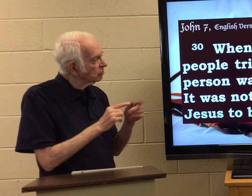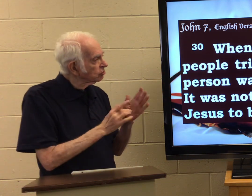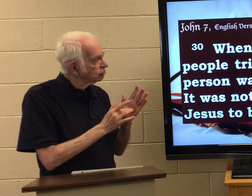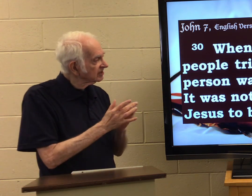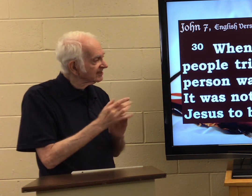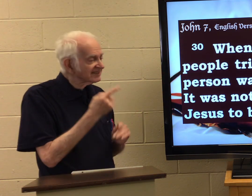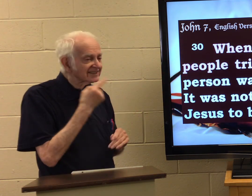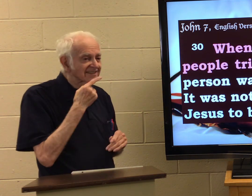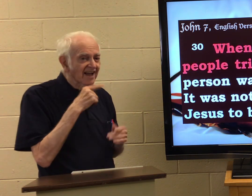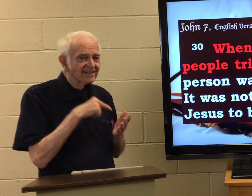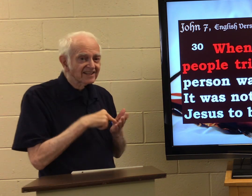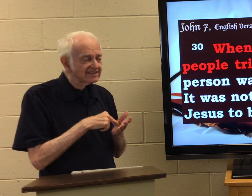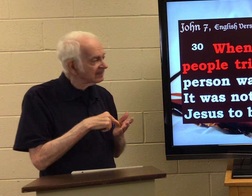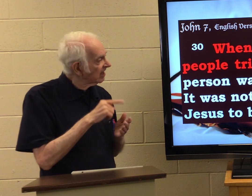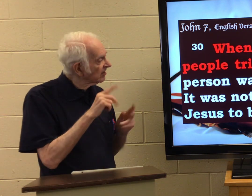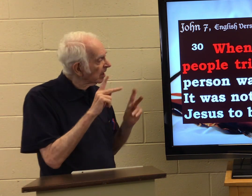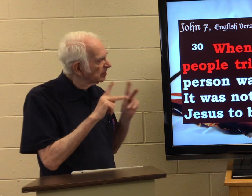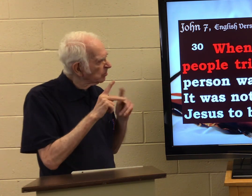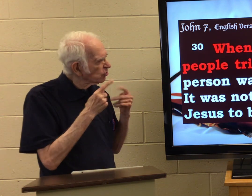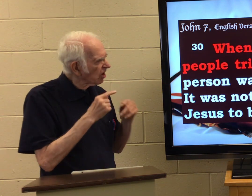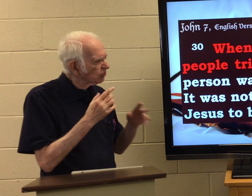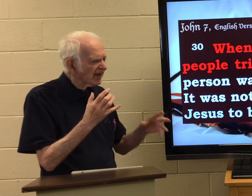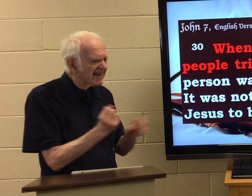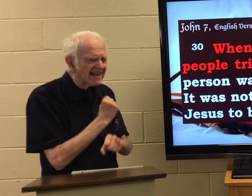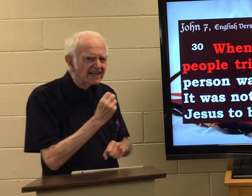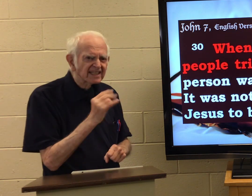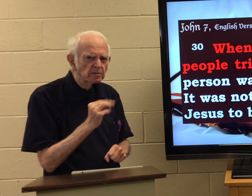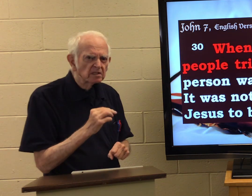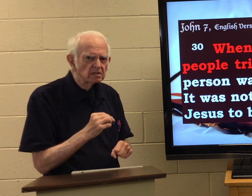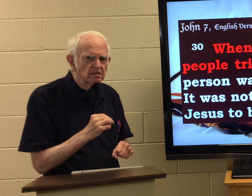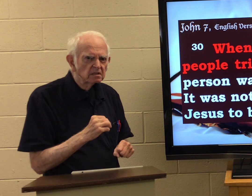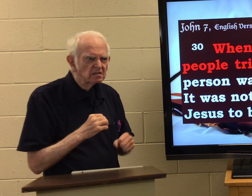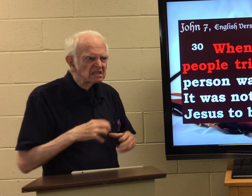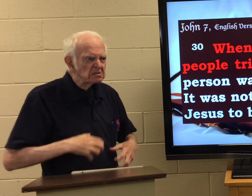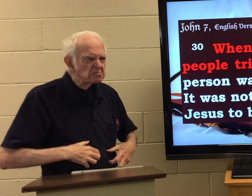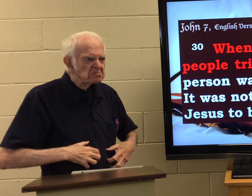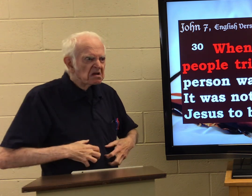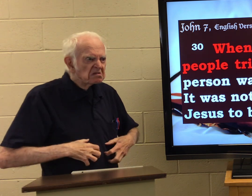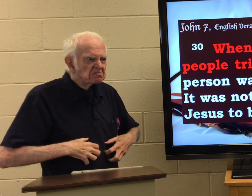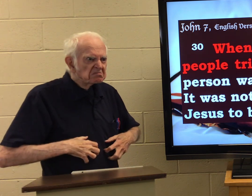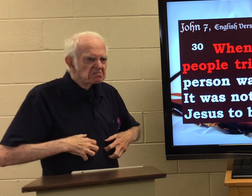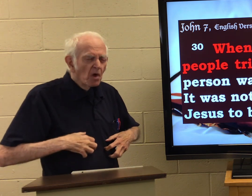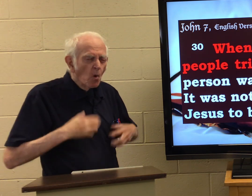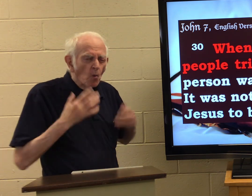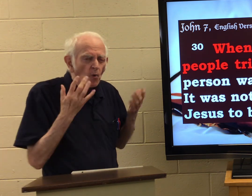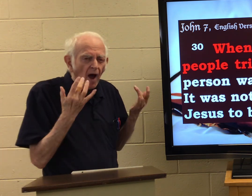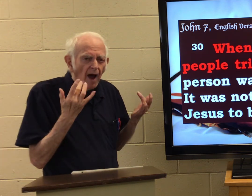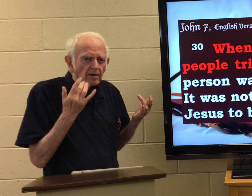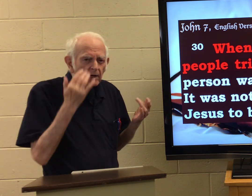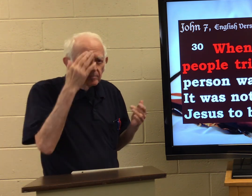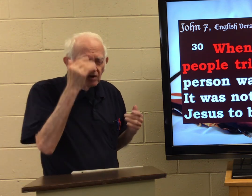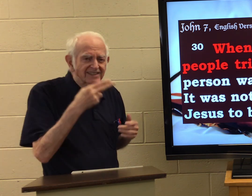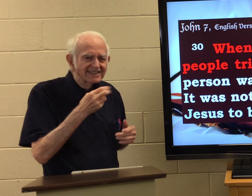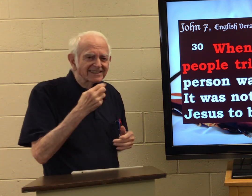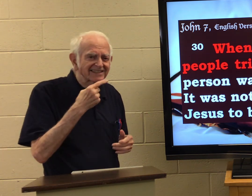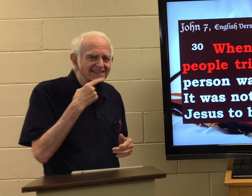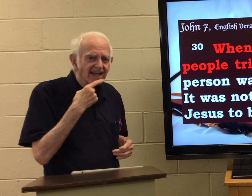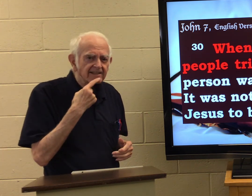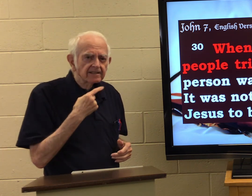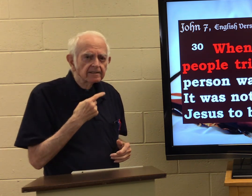When Jesus said this, the people tried to get him. They were angry. Why? Because he